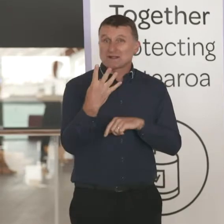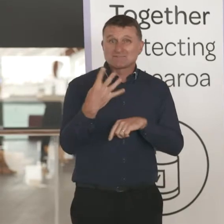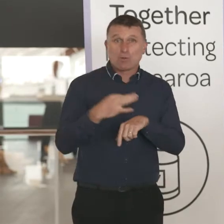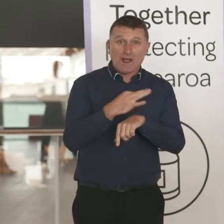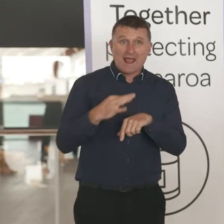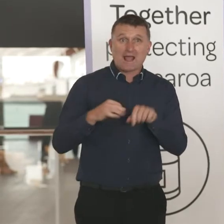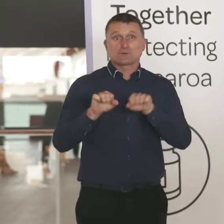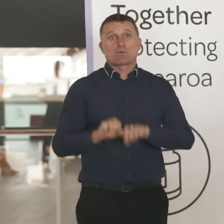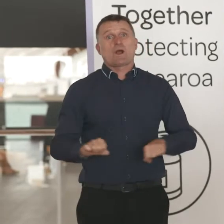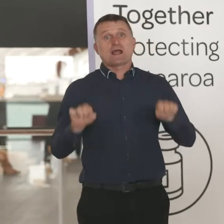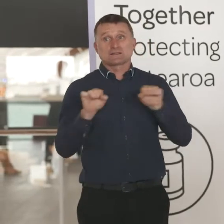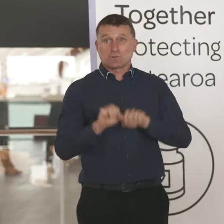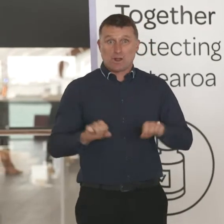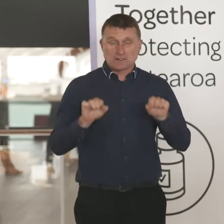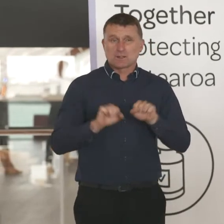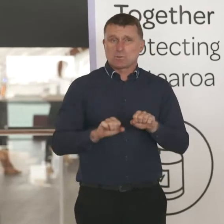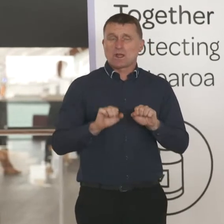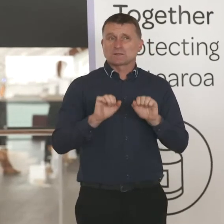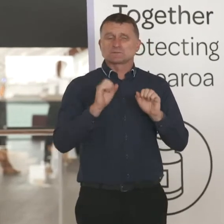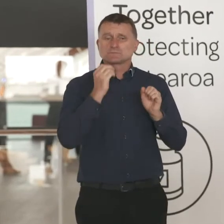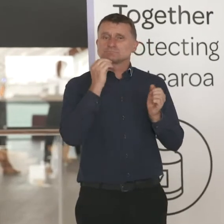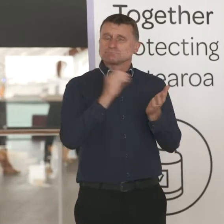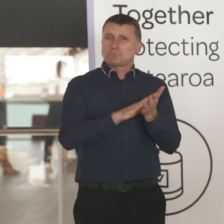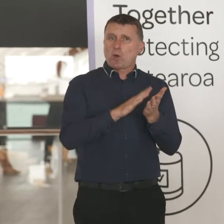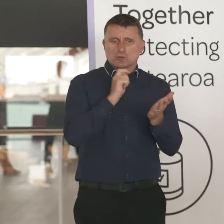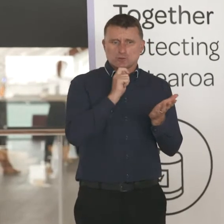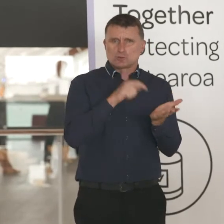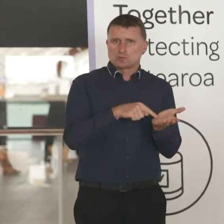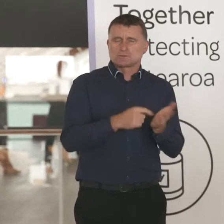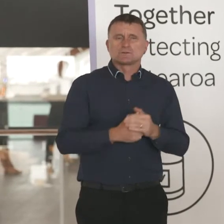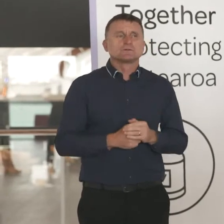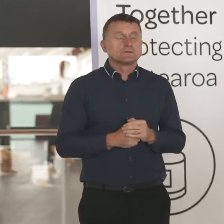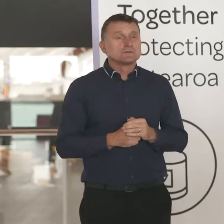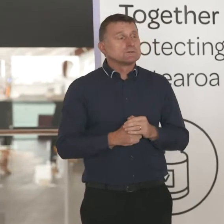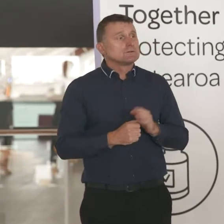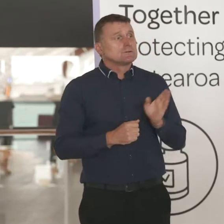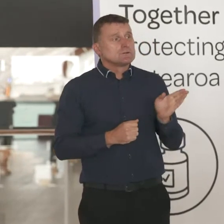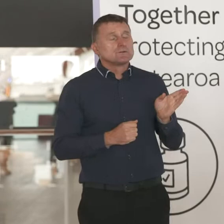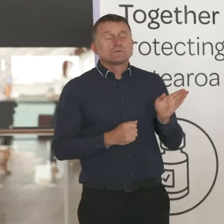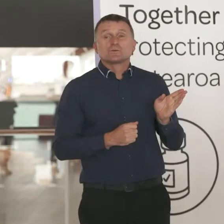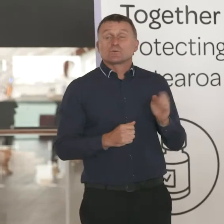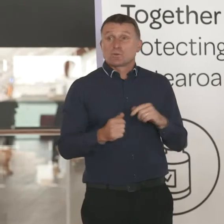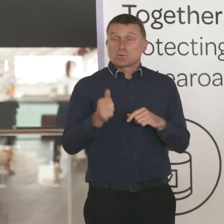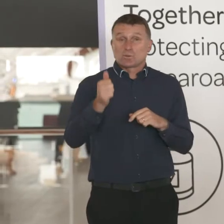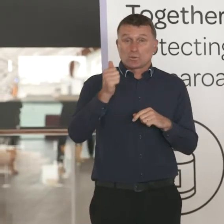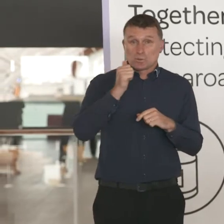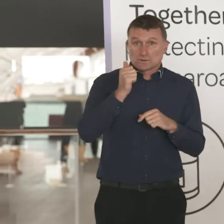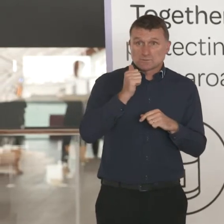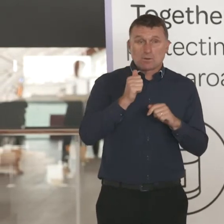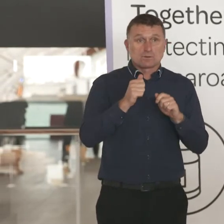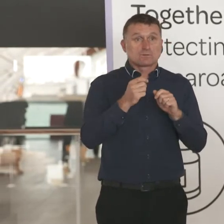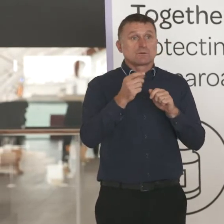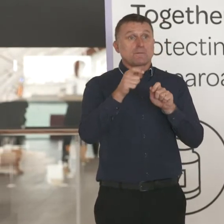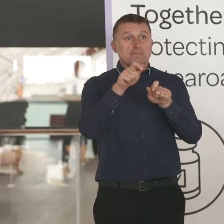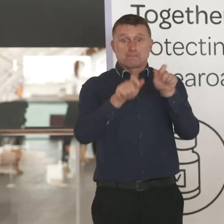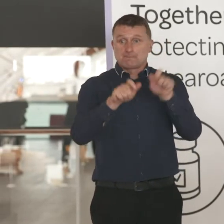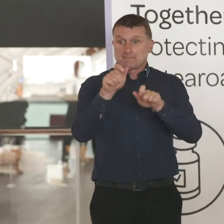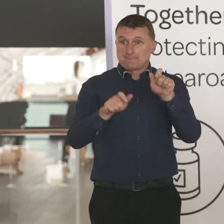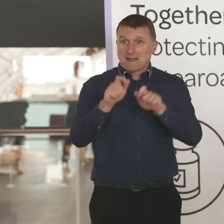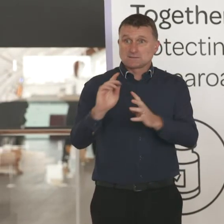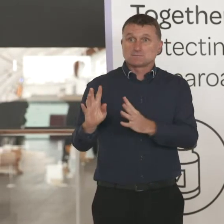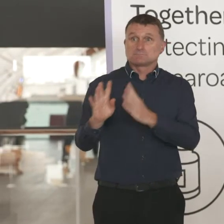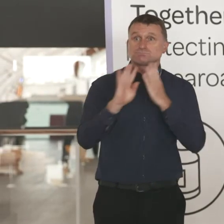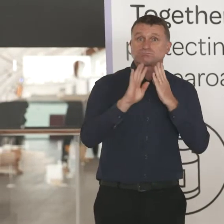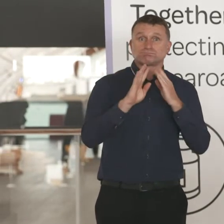we know that getting the right bed in the right ward for patients who need COVID care or other types of care has